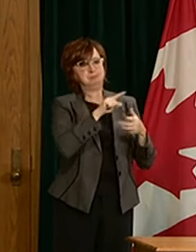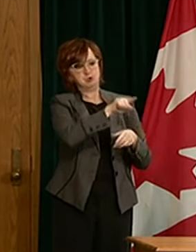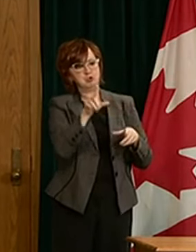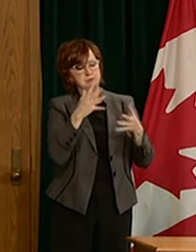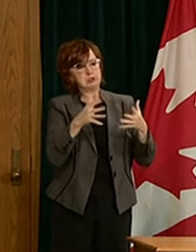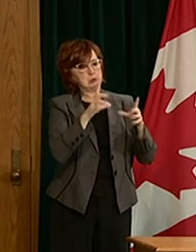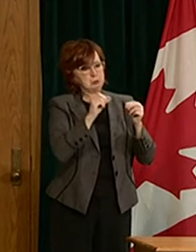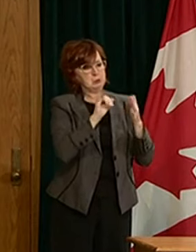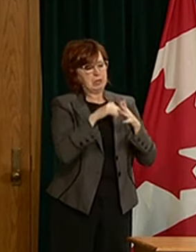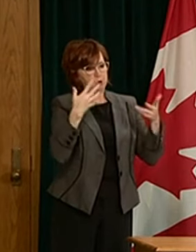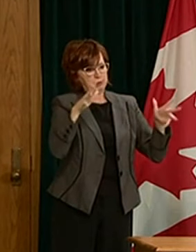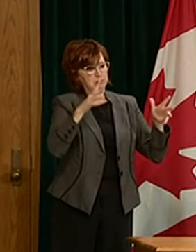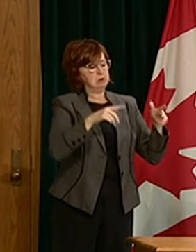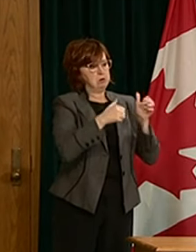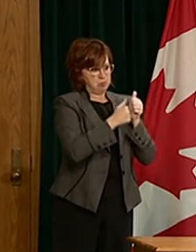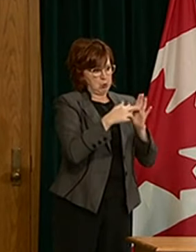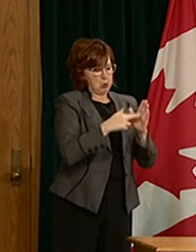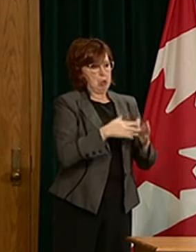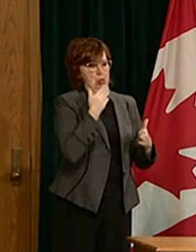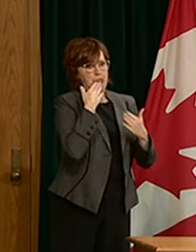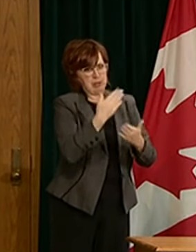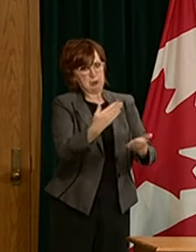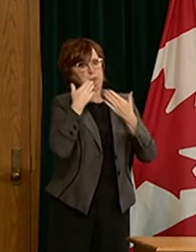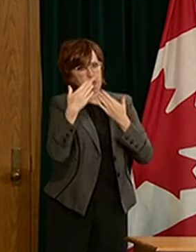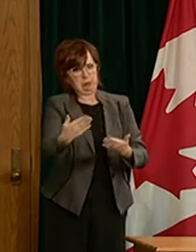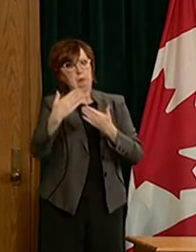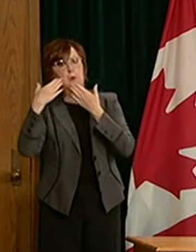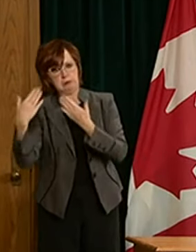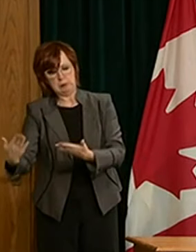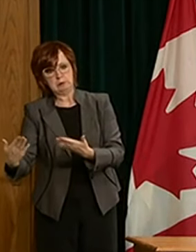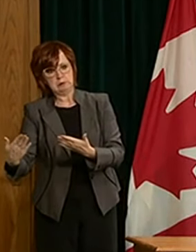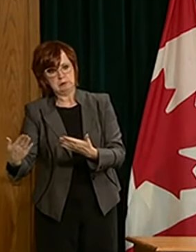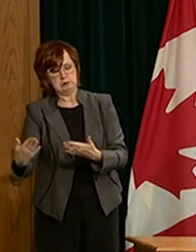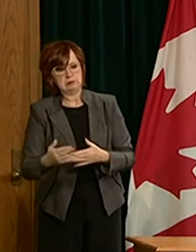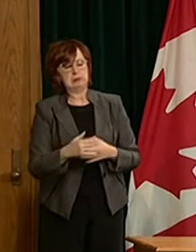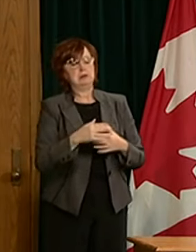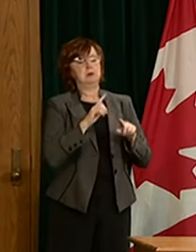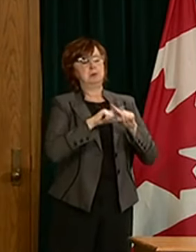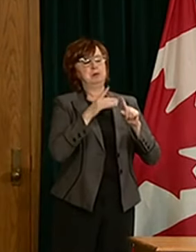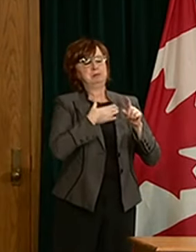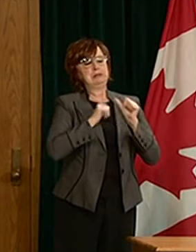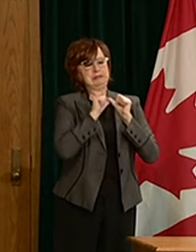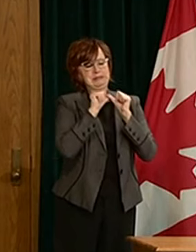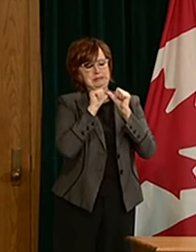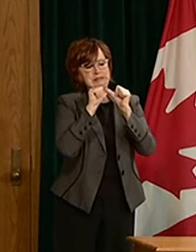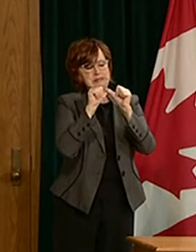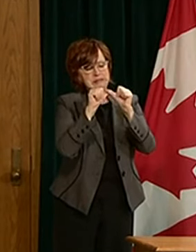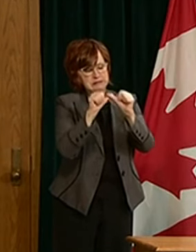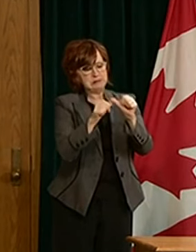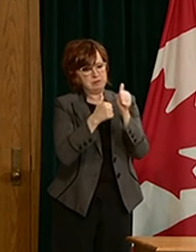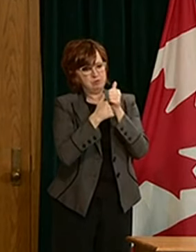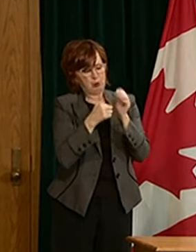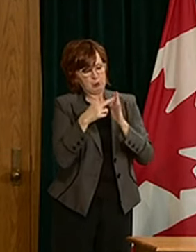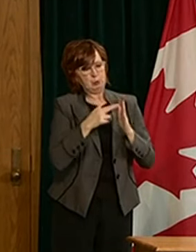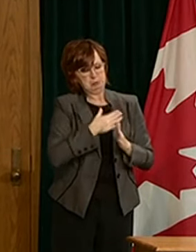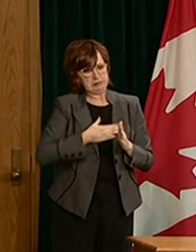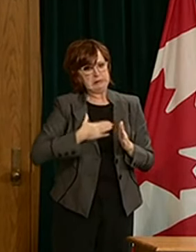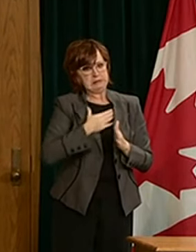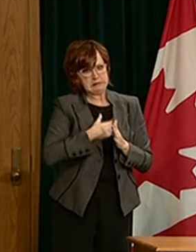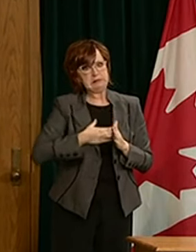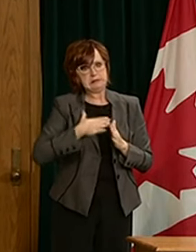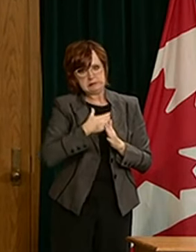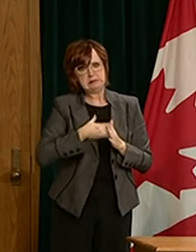your ongoing support to confront COVID-19 pandemic. But we also ask you to continue. We're asking people to stay safe